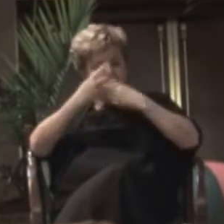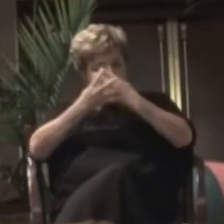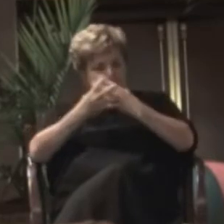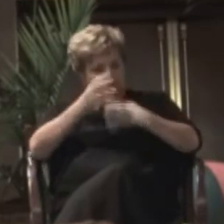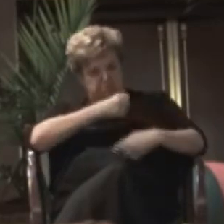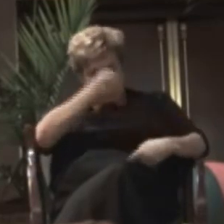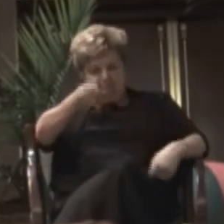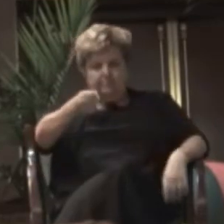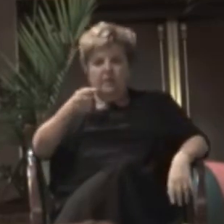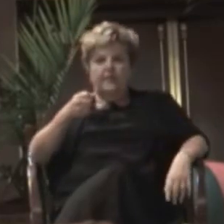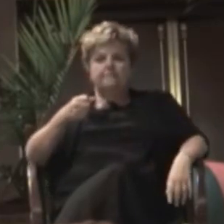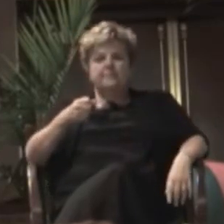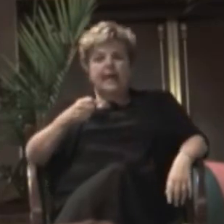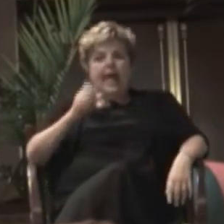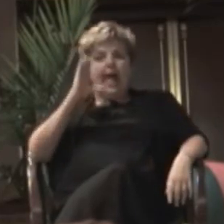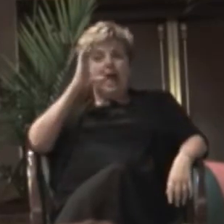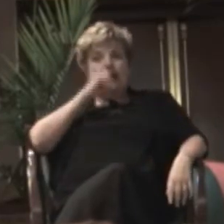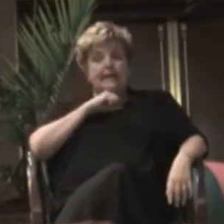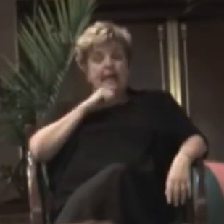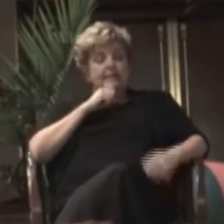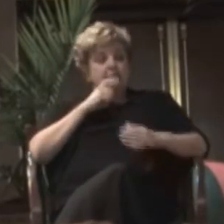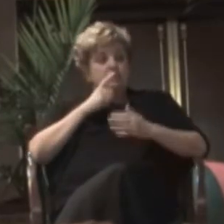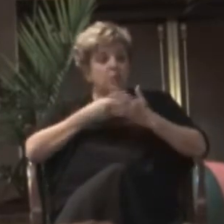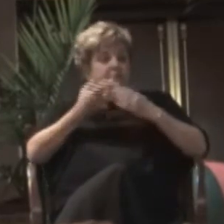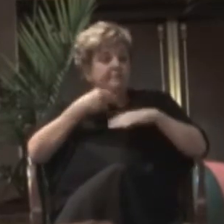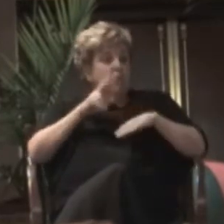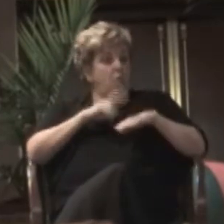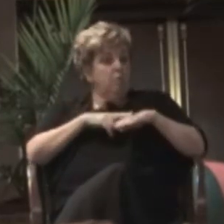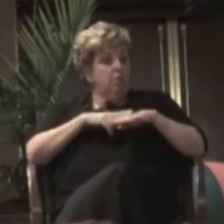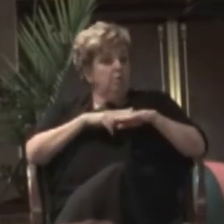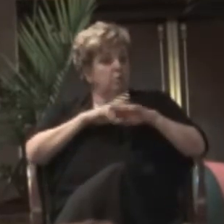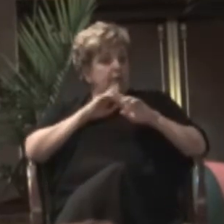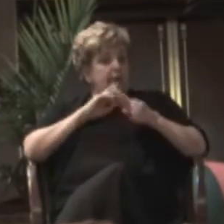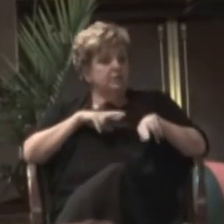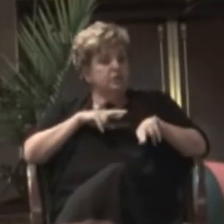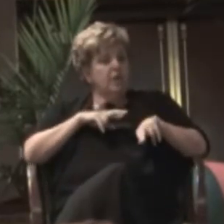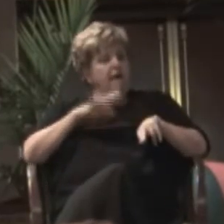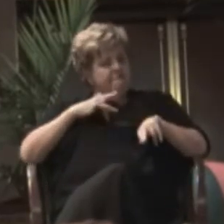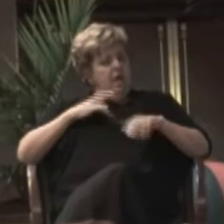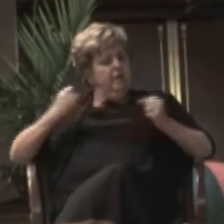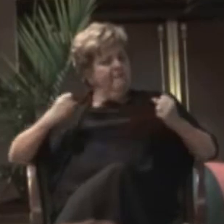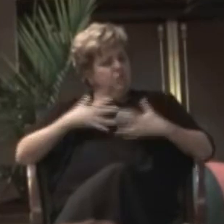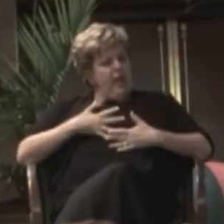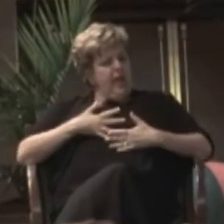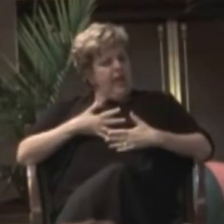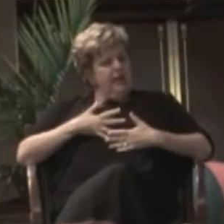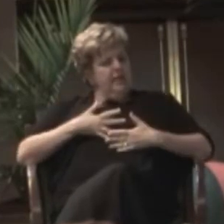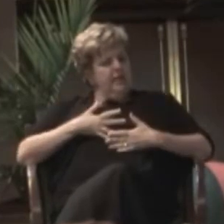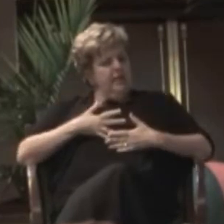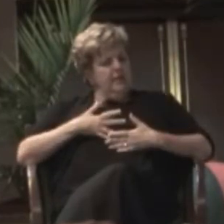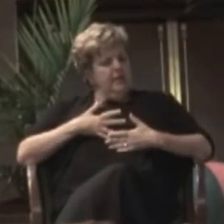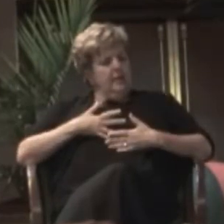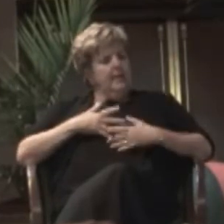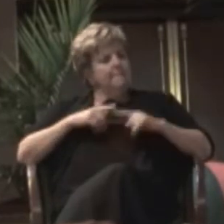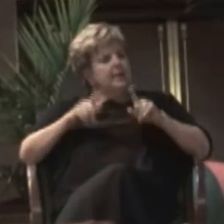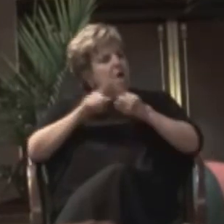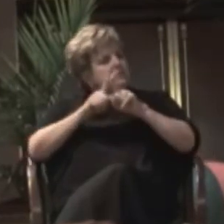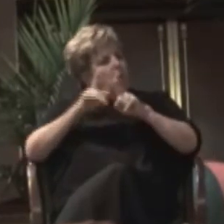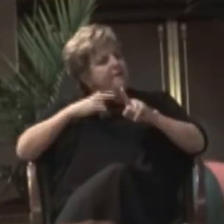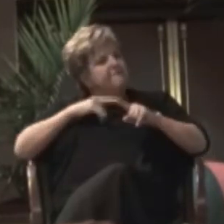I guess what is a very normal human reaction. I had an instinctive reaction of fear, but simultaneously the most real sense of relief I'd ever known, because I knew it was